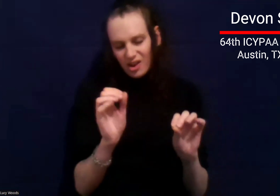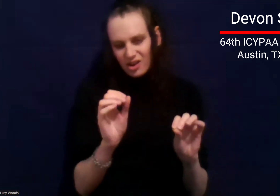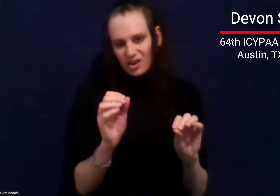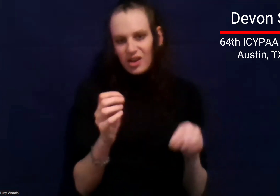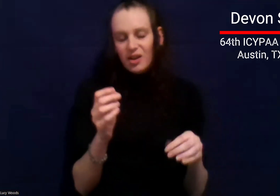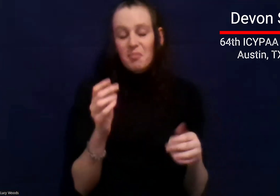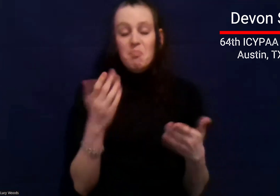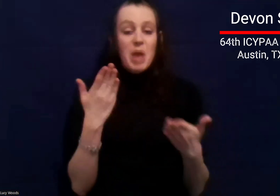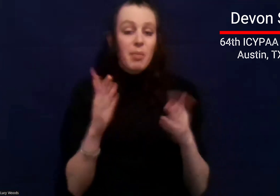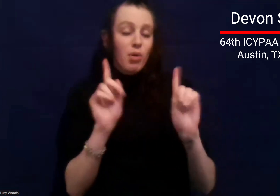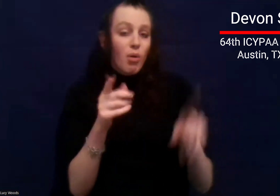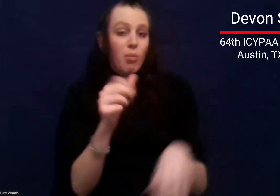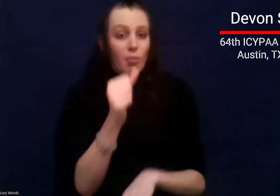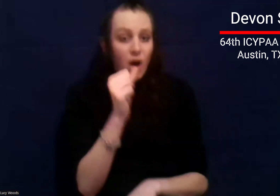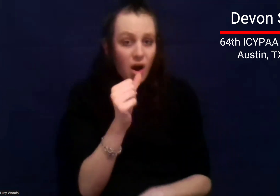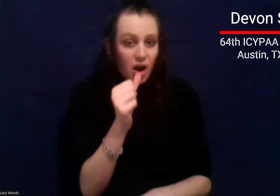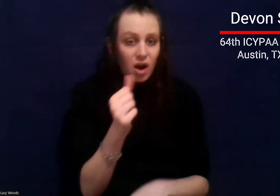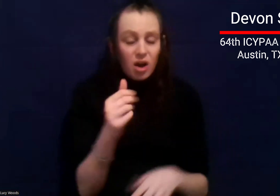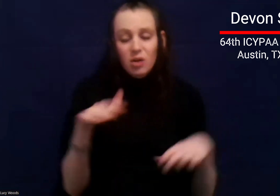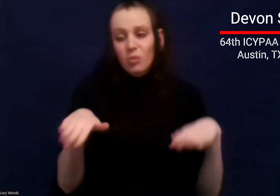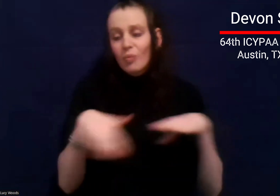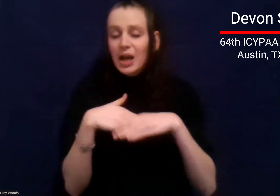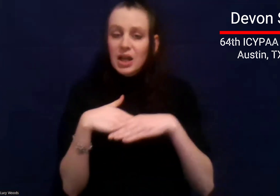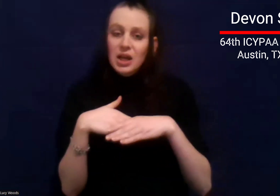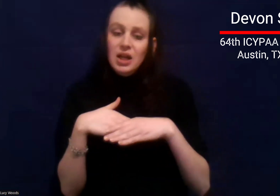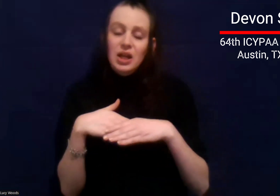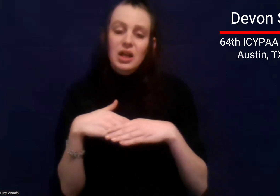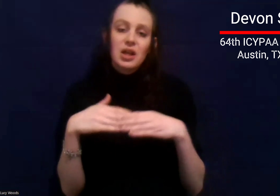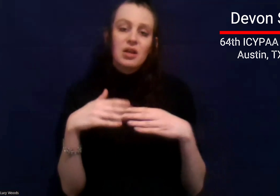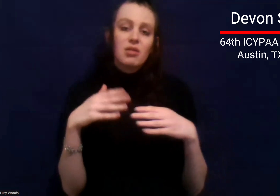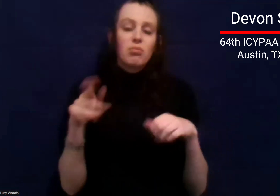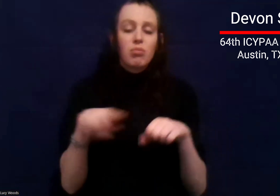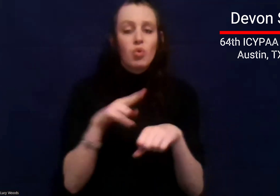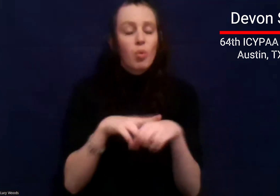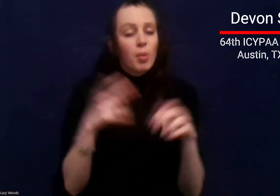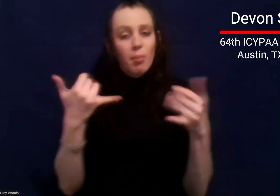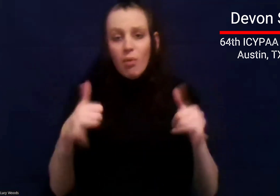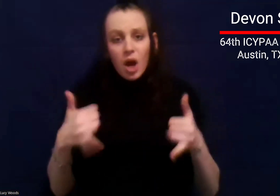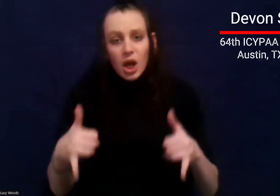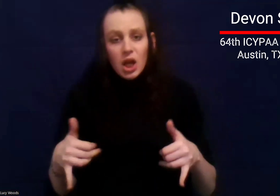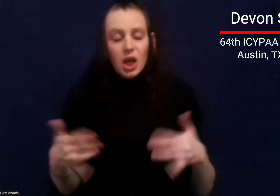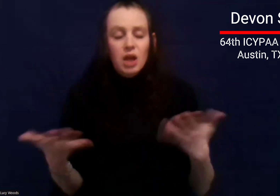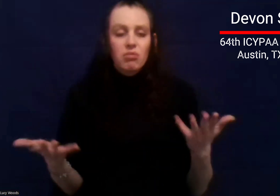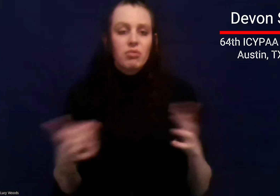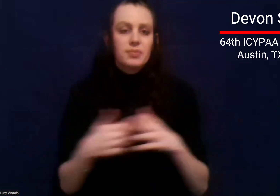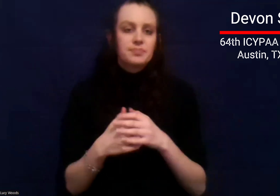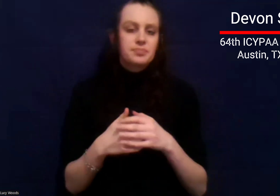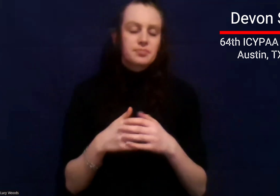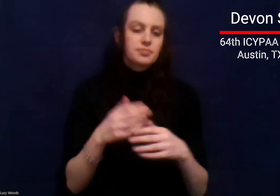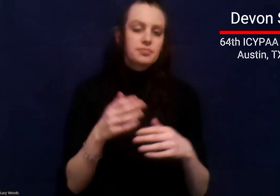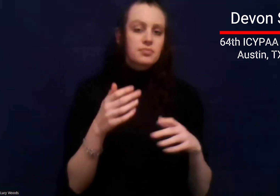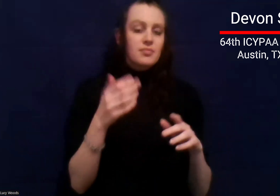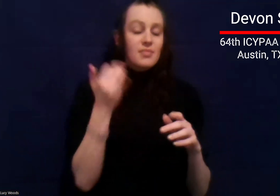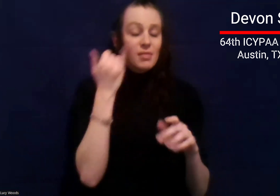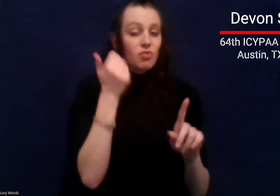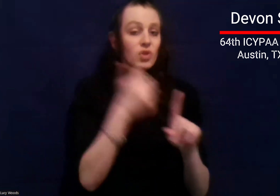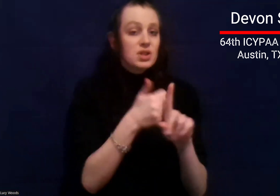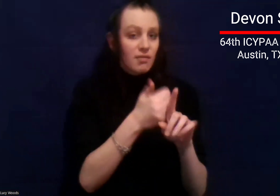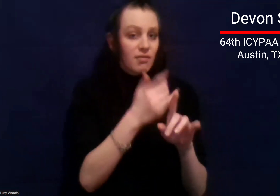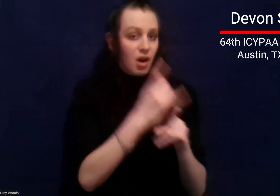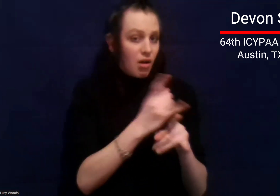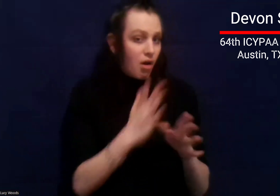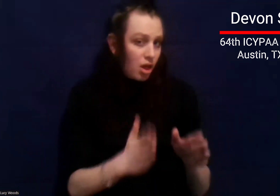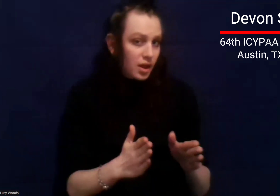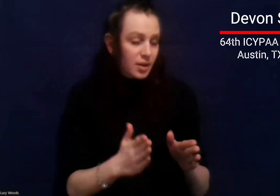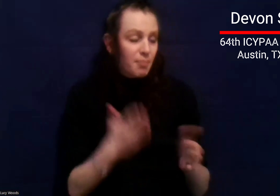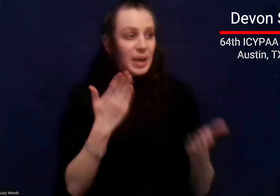nightclubs, dances, receptions, weddings, even plain ordinary whoopee parties. To a person who has had experience with an alcoholic, this may seem like